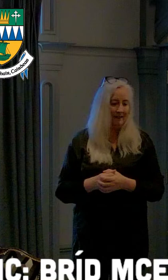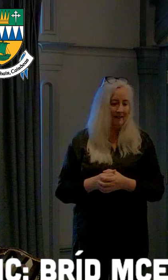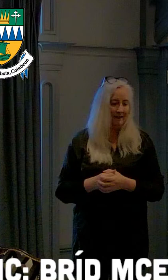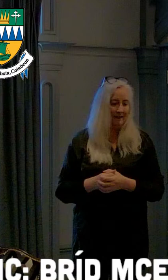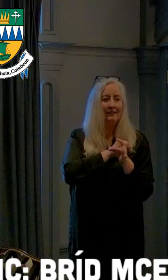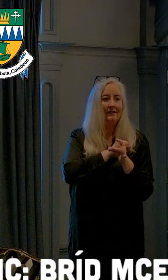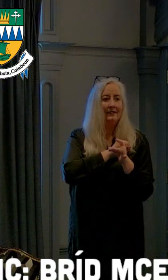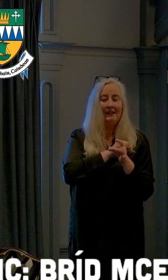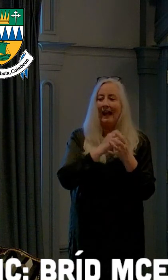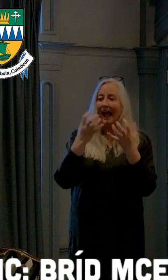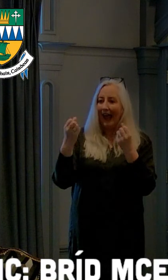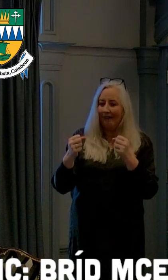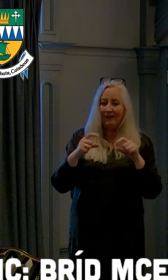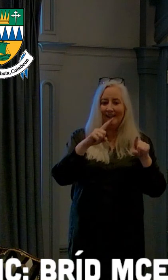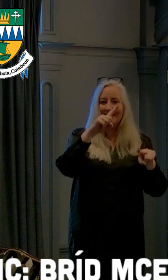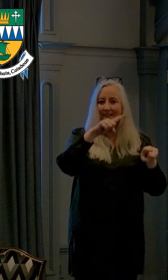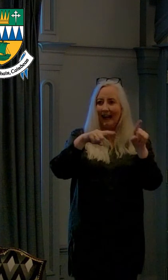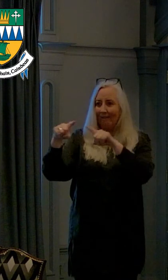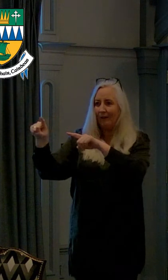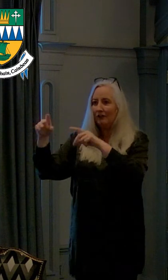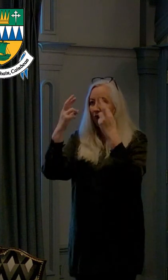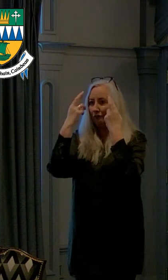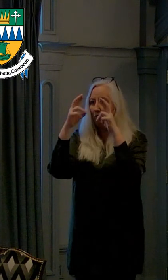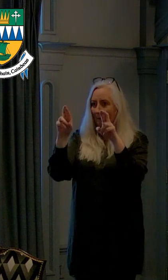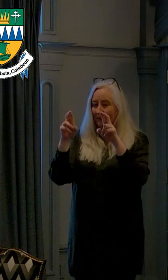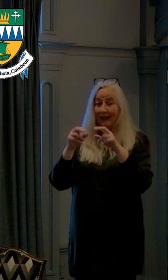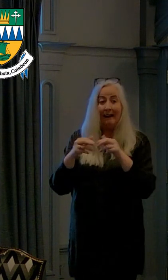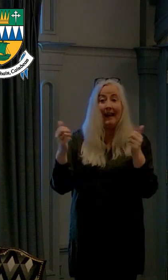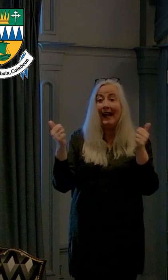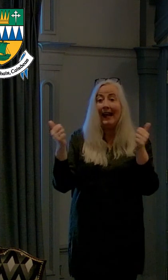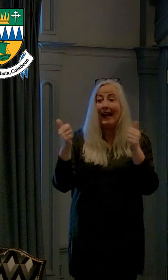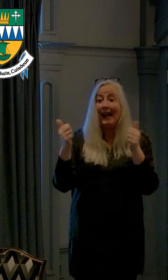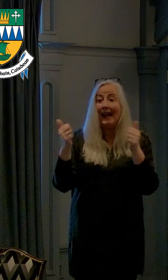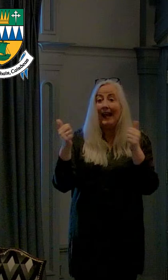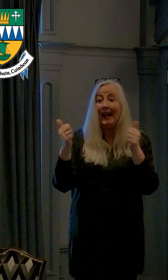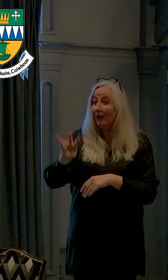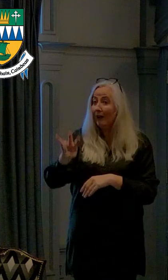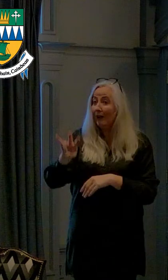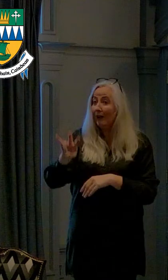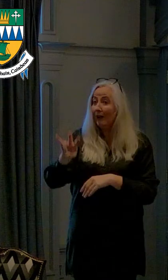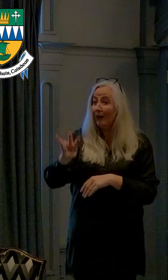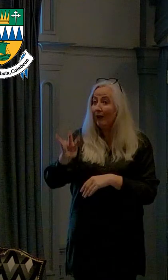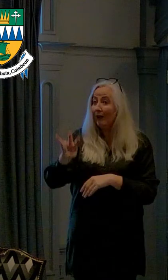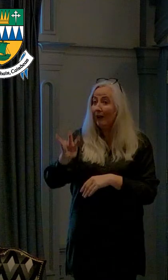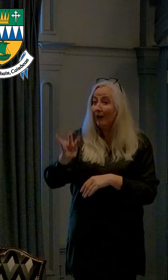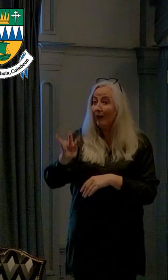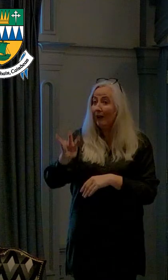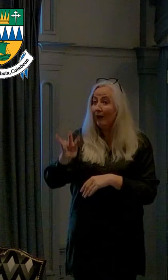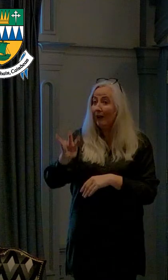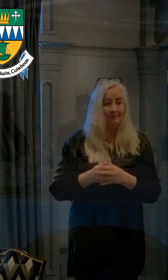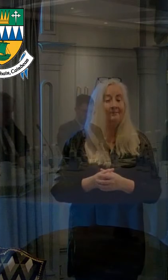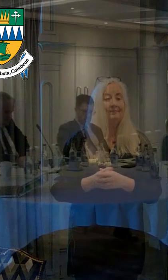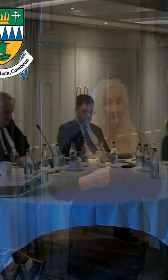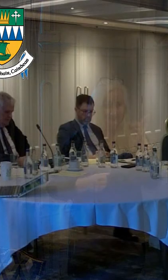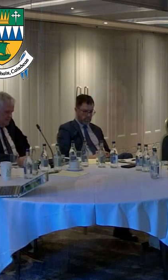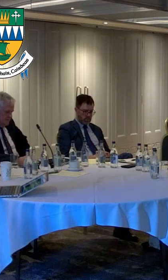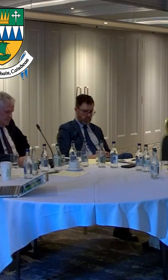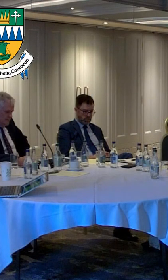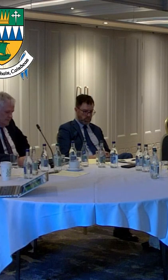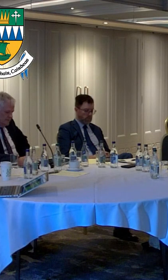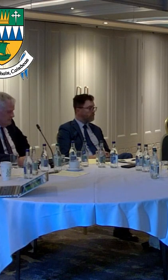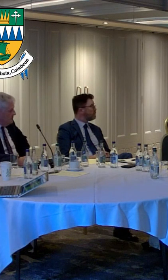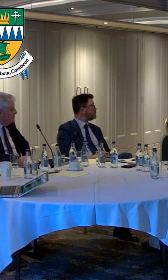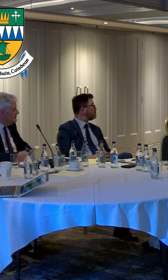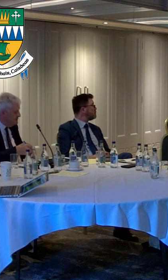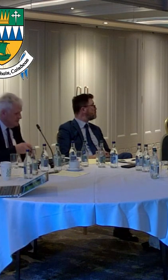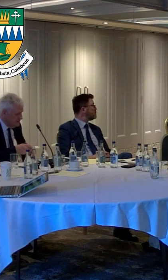that diverse representation. Any other questions on the floor? We move on to the next part. Yep, just down here,